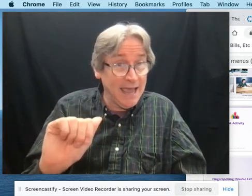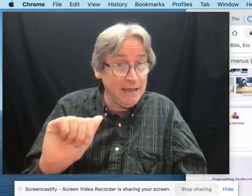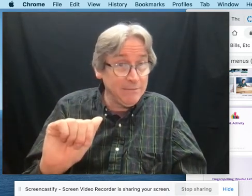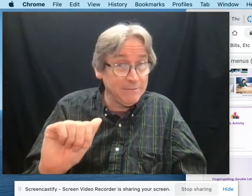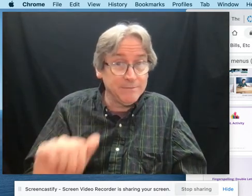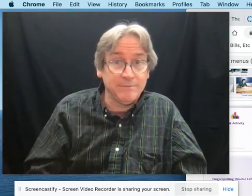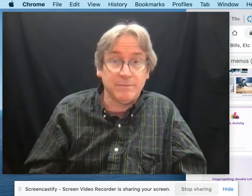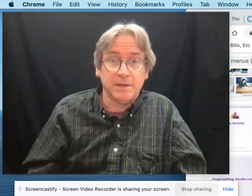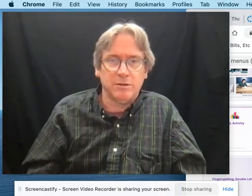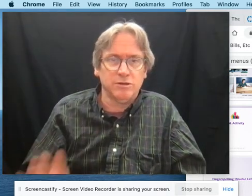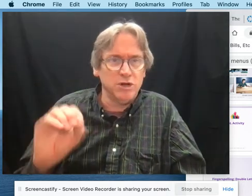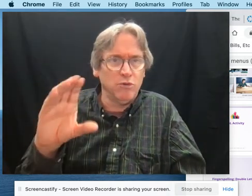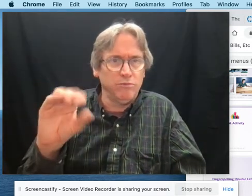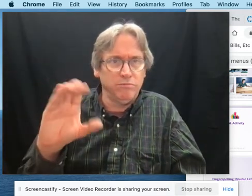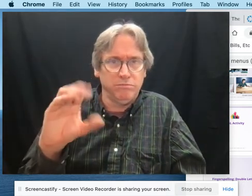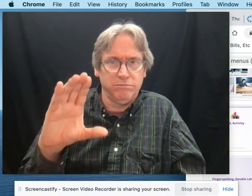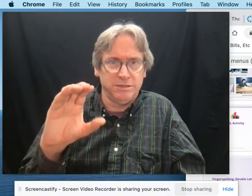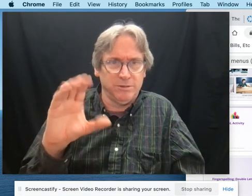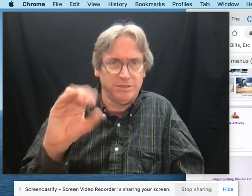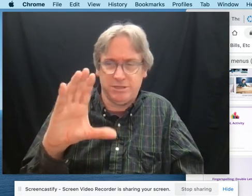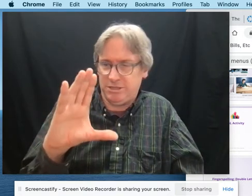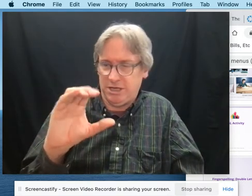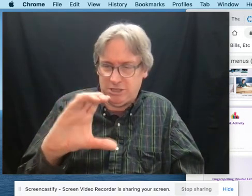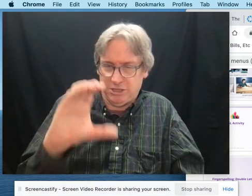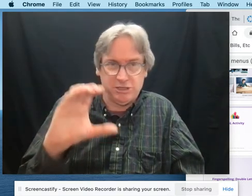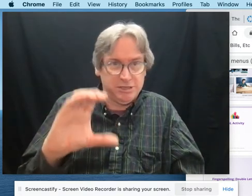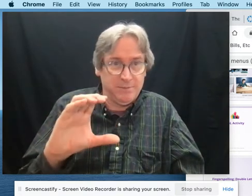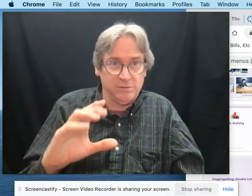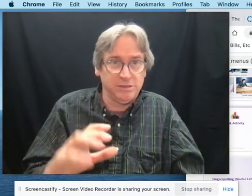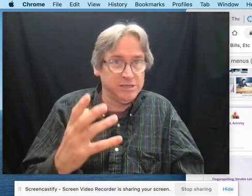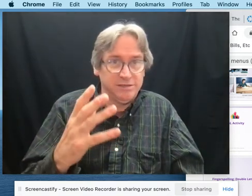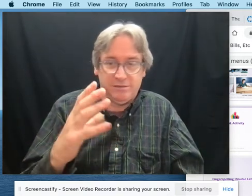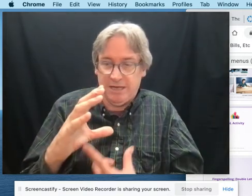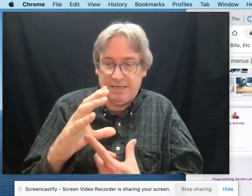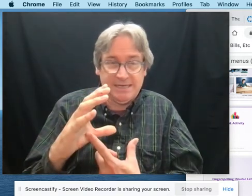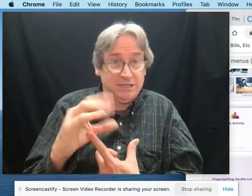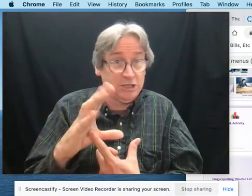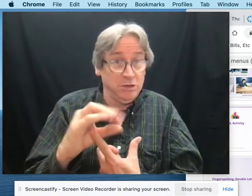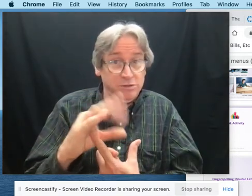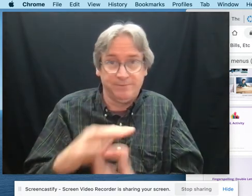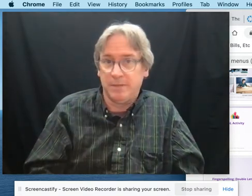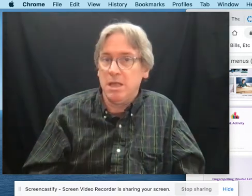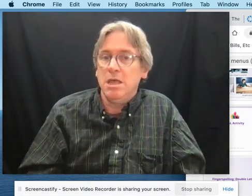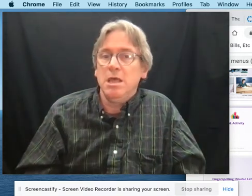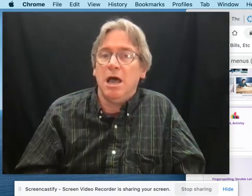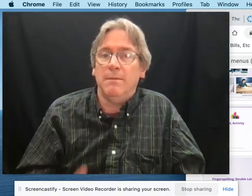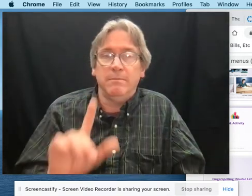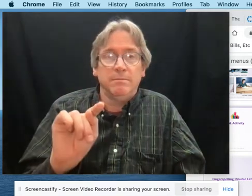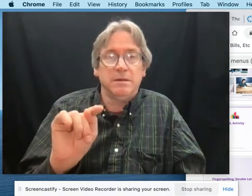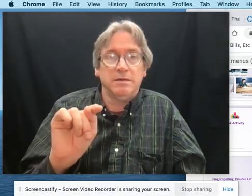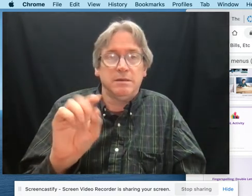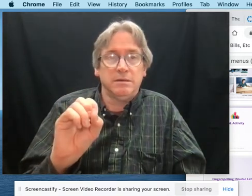R-E-B-E-C-C-A. There's no double touch, it's just the bounce because it doesn't actually close.